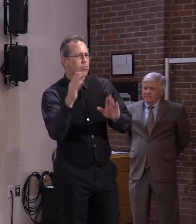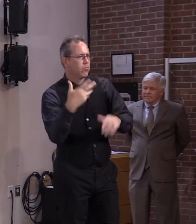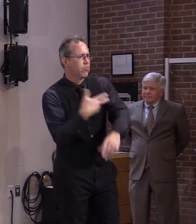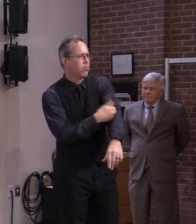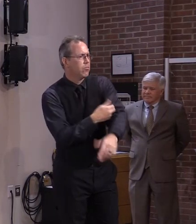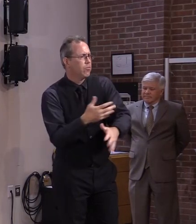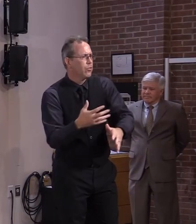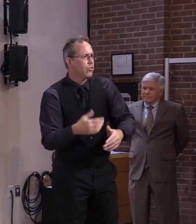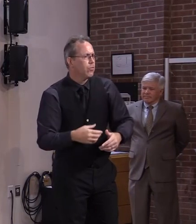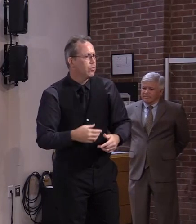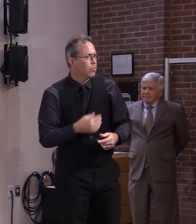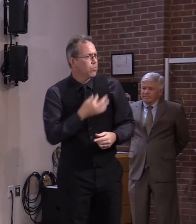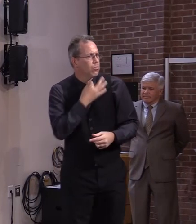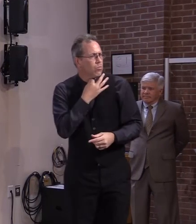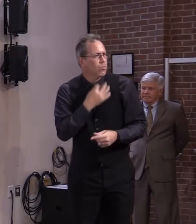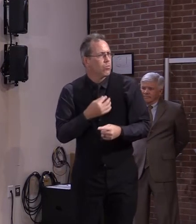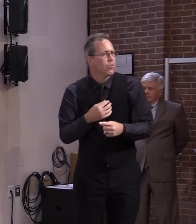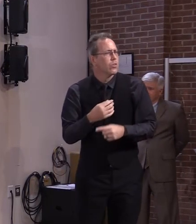right?